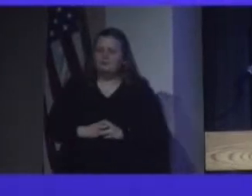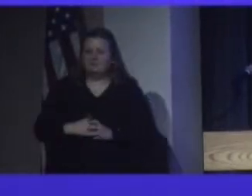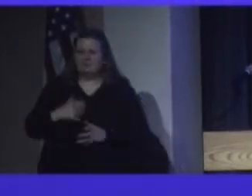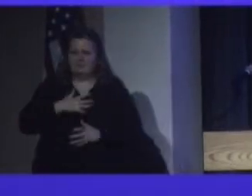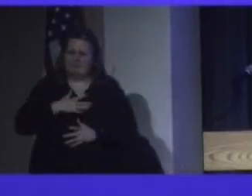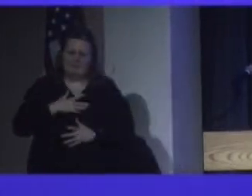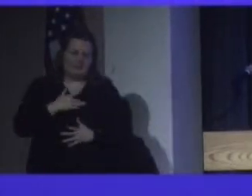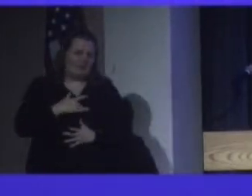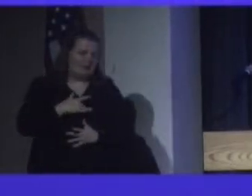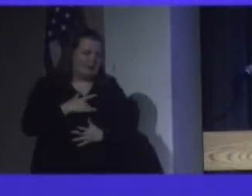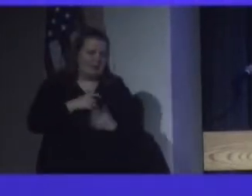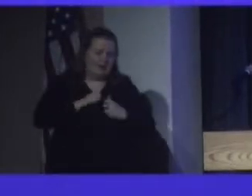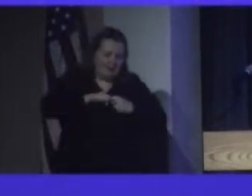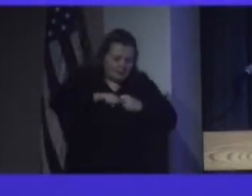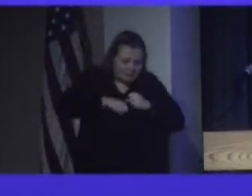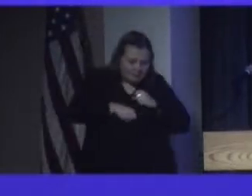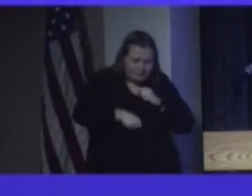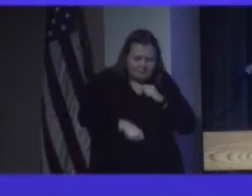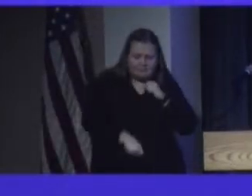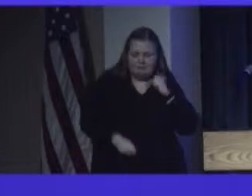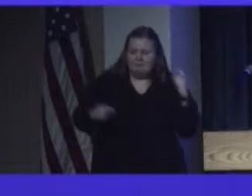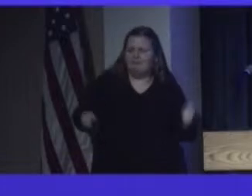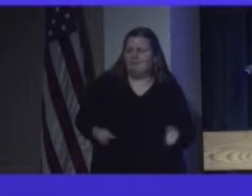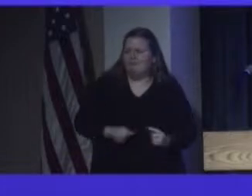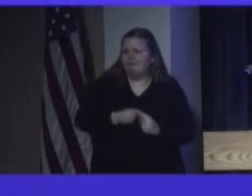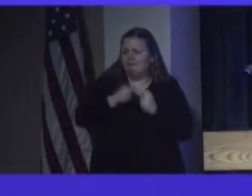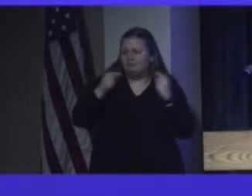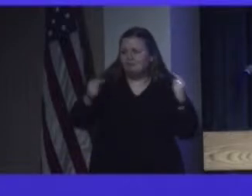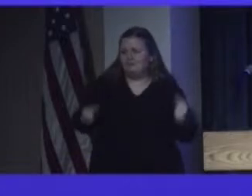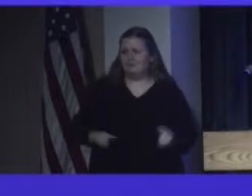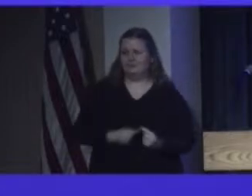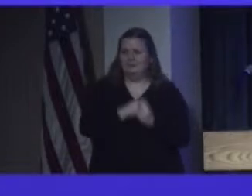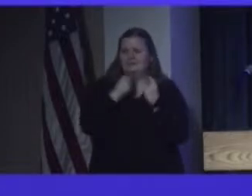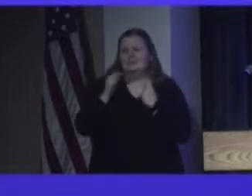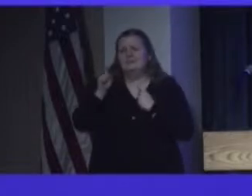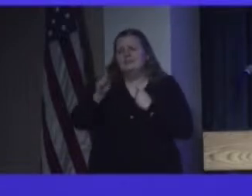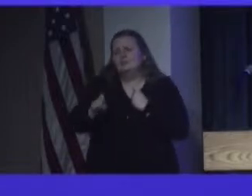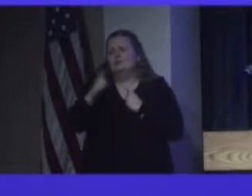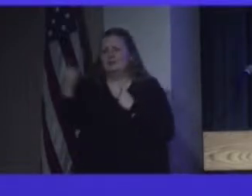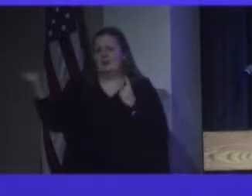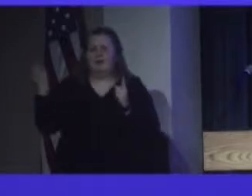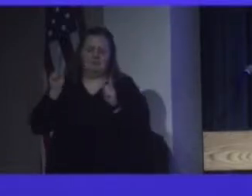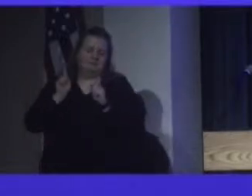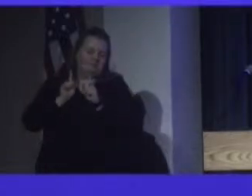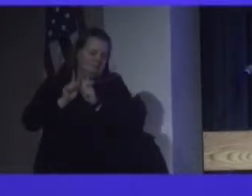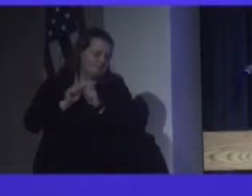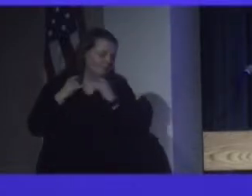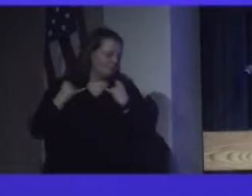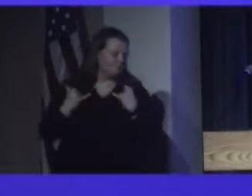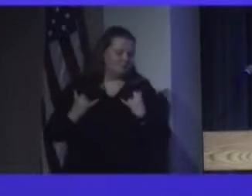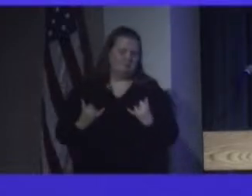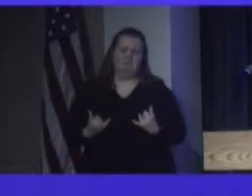my heart keeps bleeding, and I need you now.